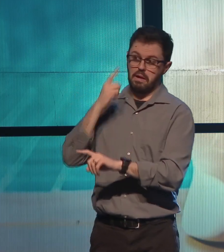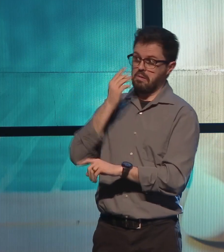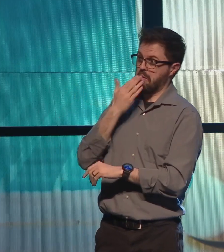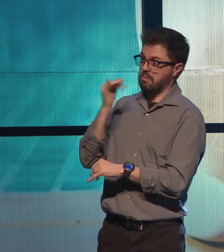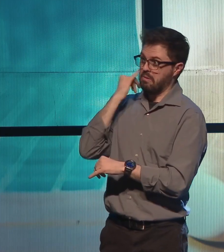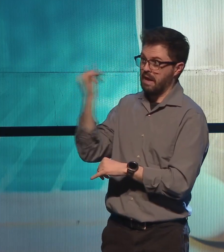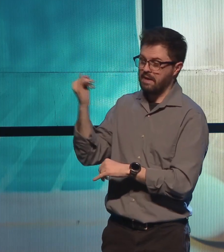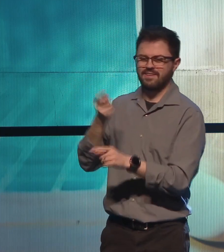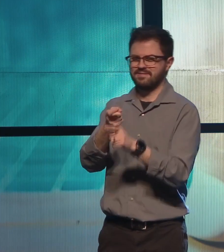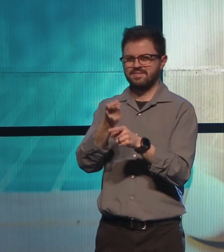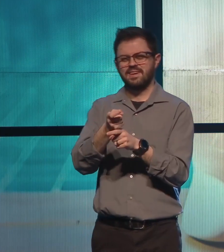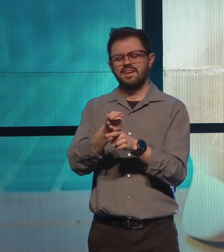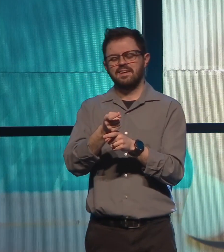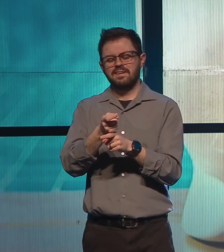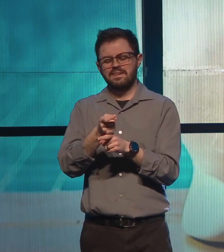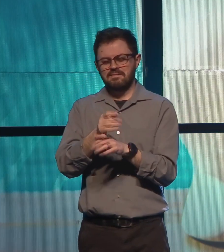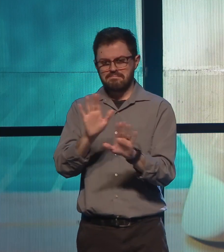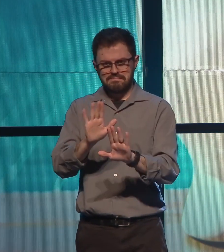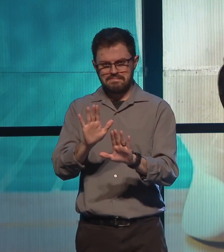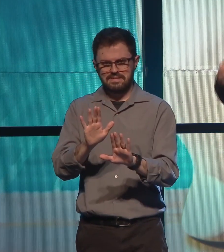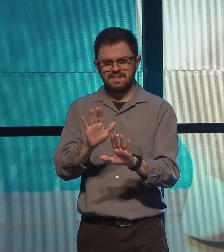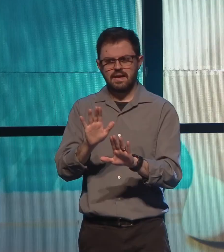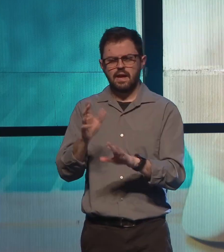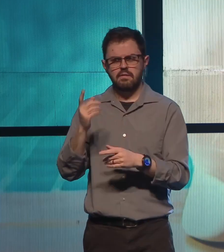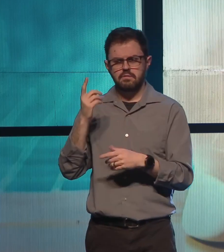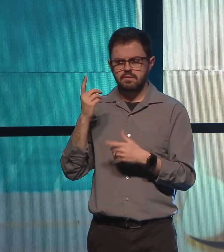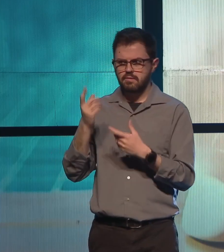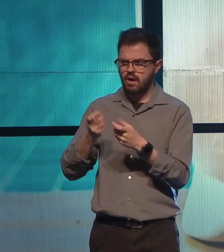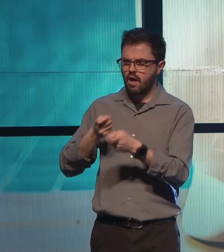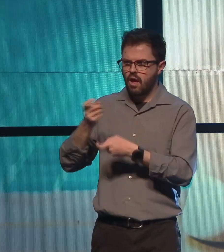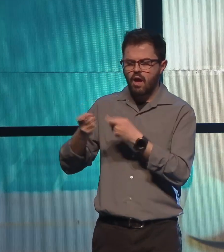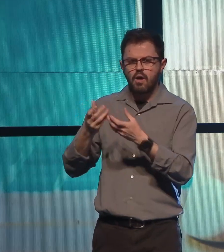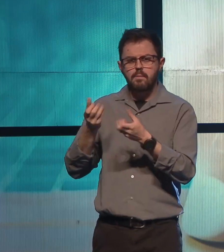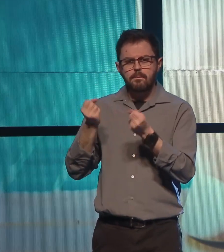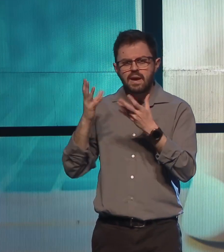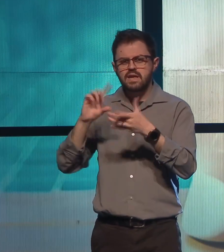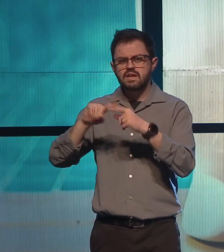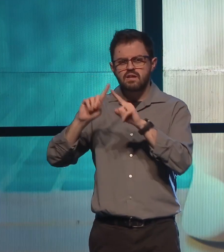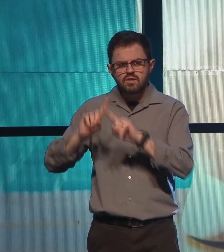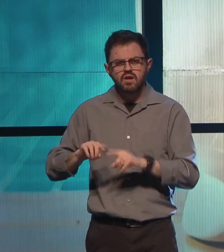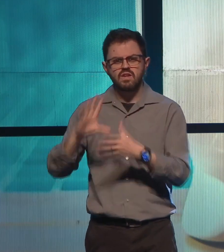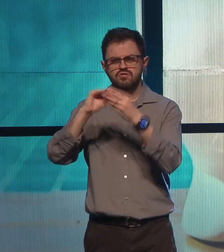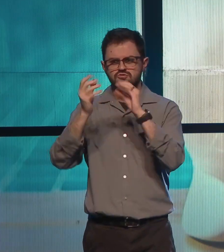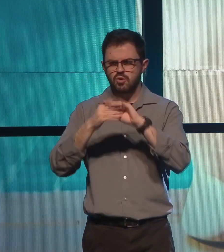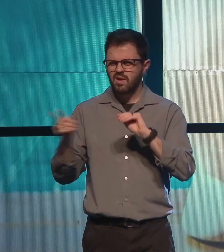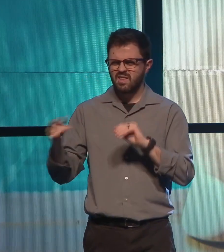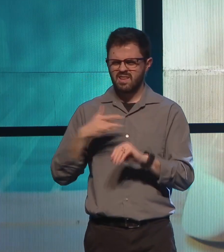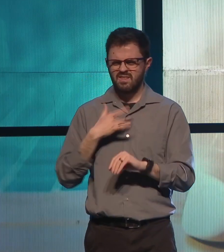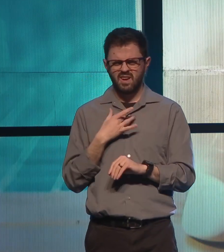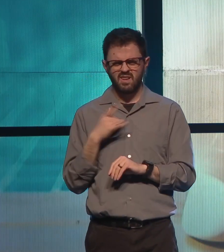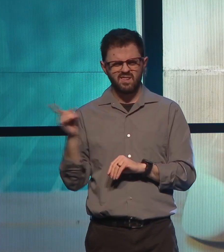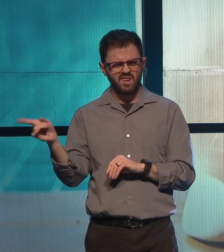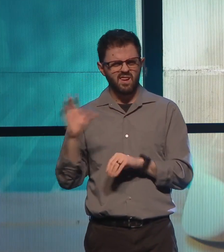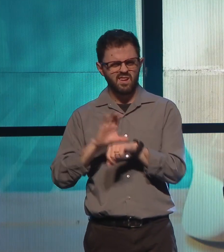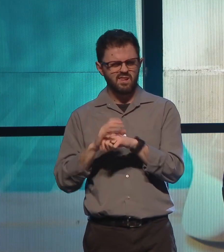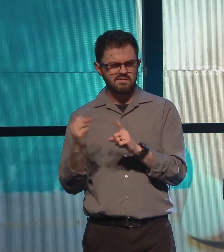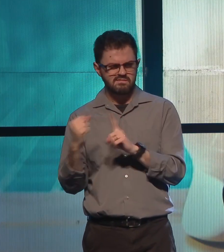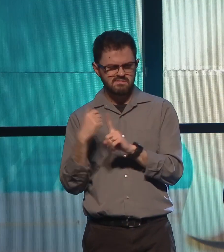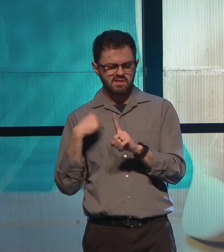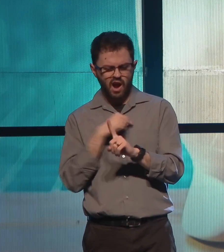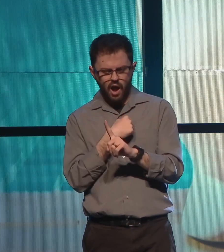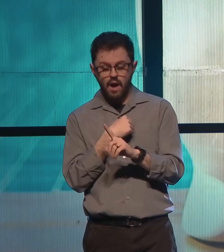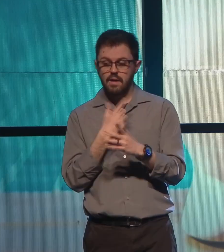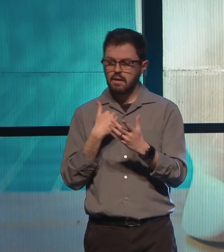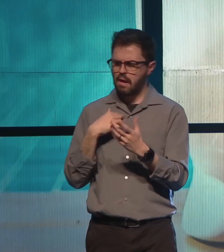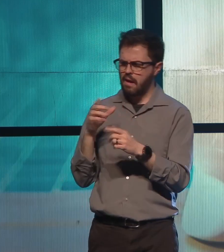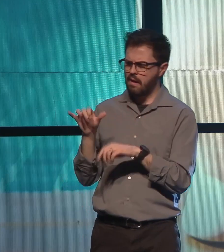Just joking. That's a joke. And they just started sharing one story after another about how they just felt like they had been taken advantage of. And this is a common story. And